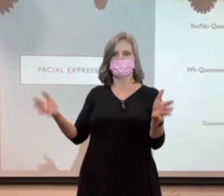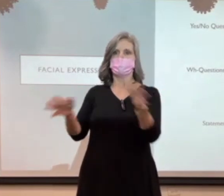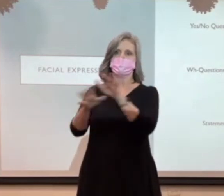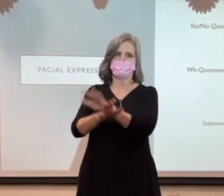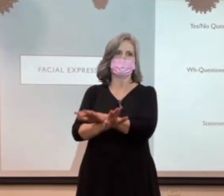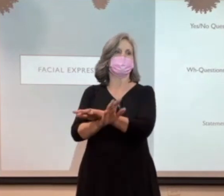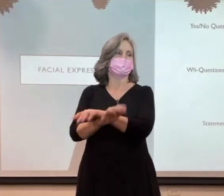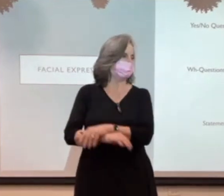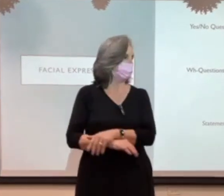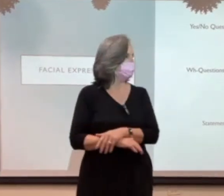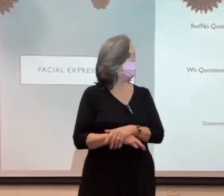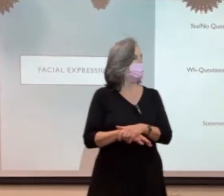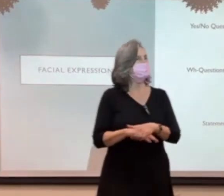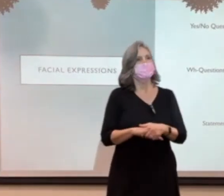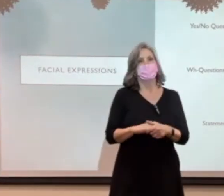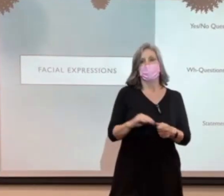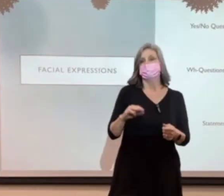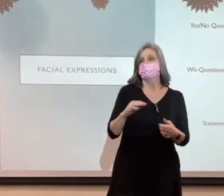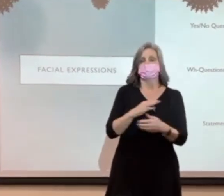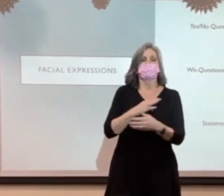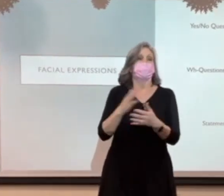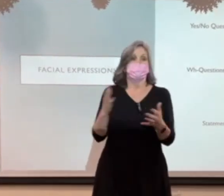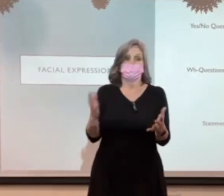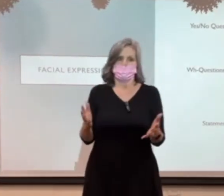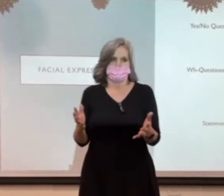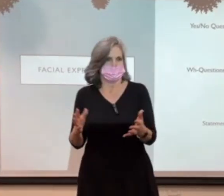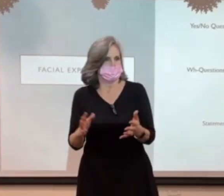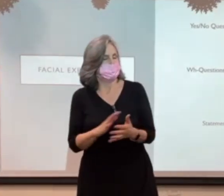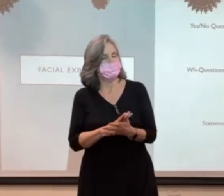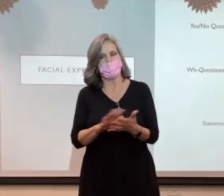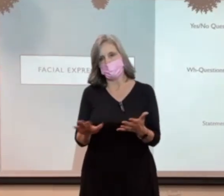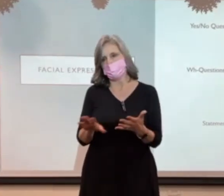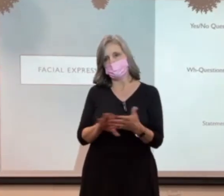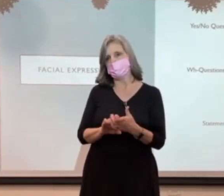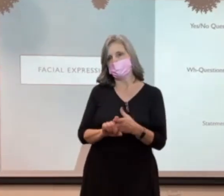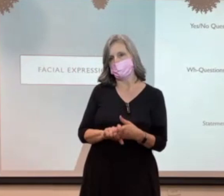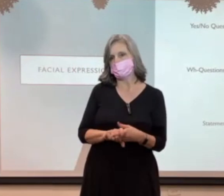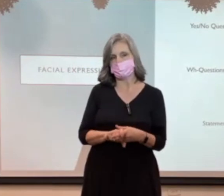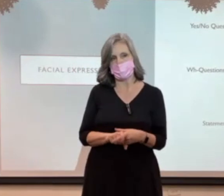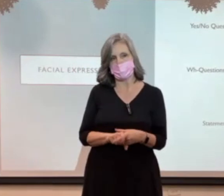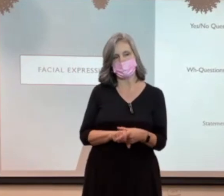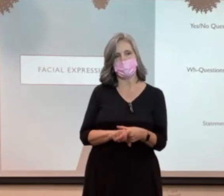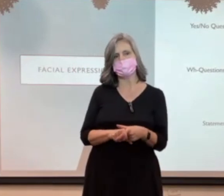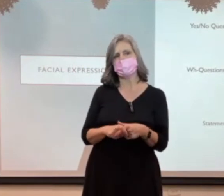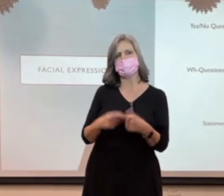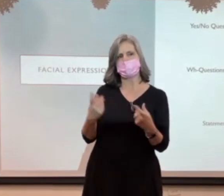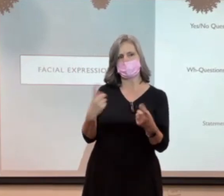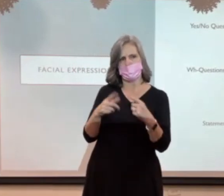two kids that were accidentally switched. There's so many movies if you're interested in deaf culture, even just sign